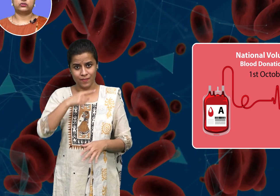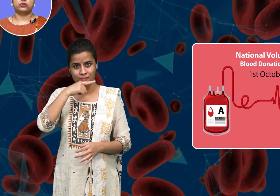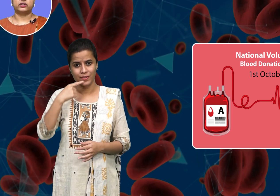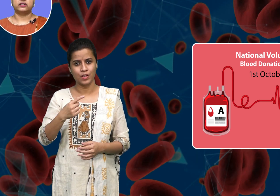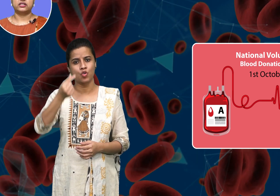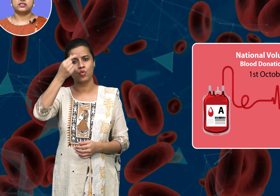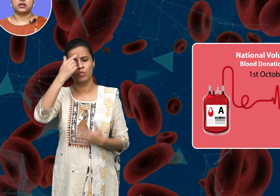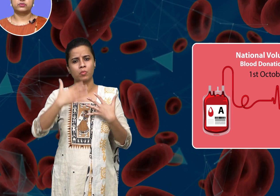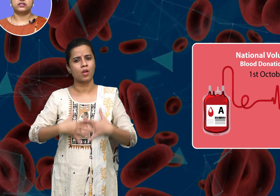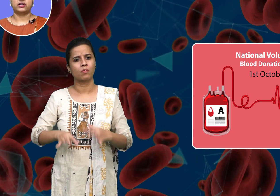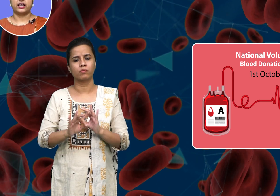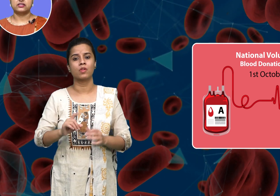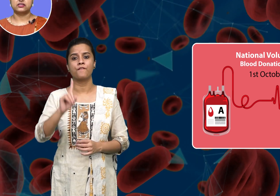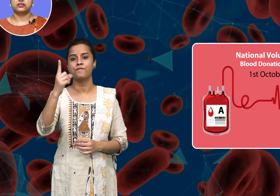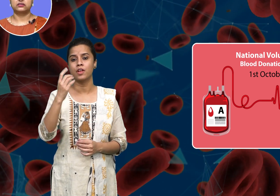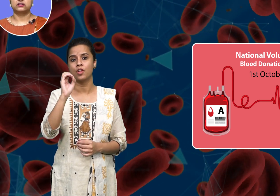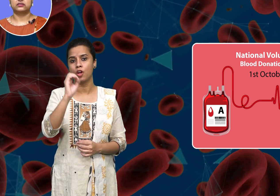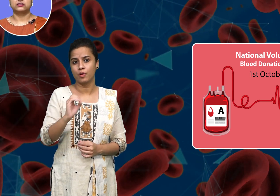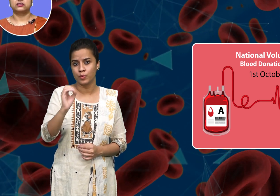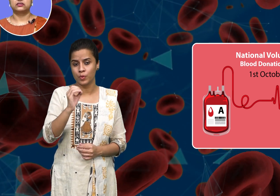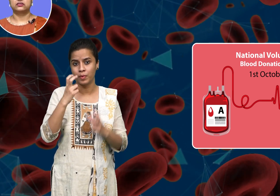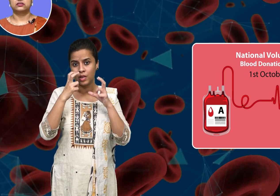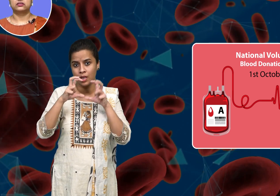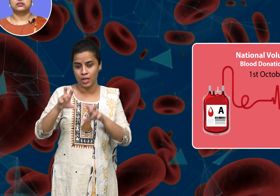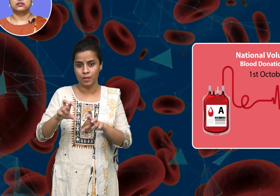1st October is observed as